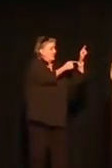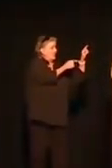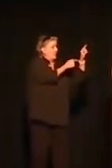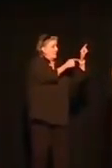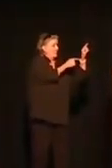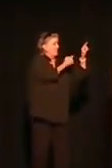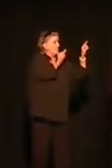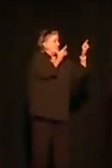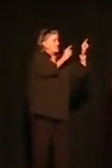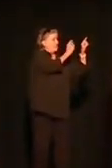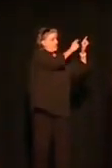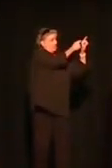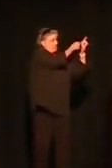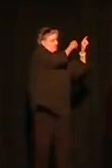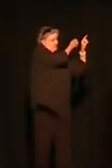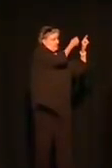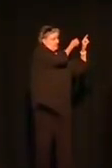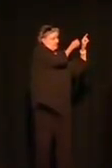dot right there. Okay.